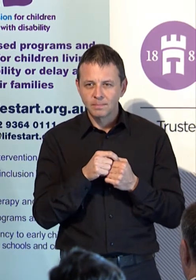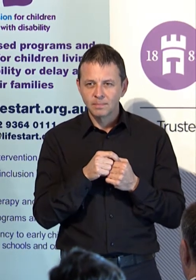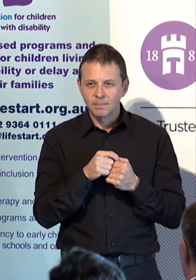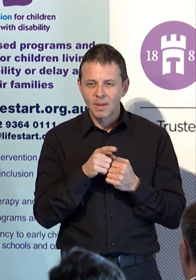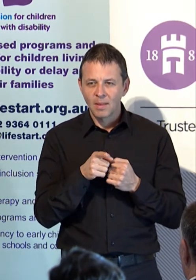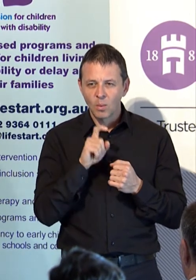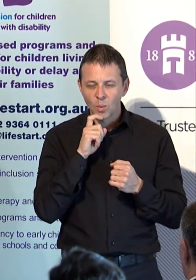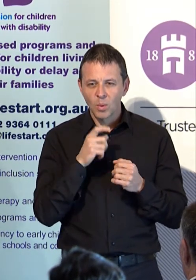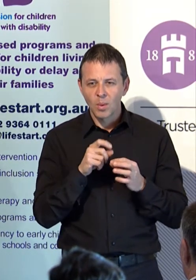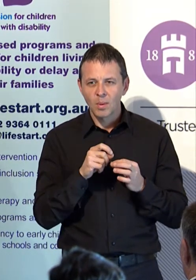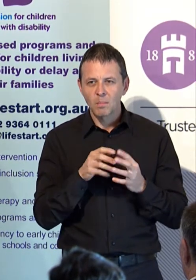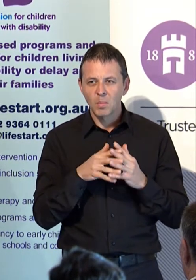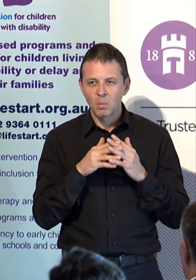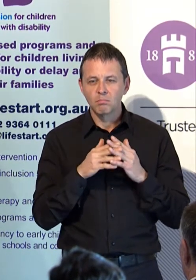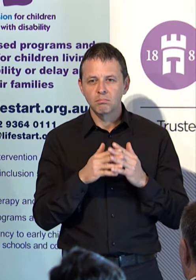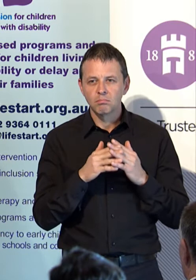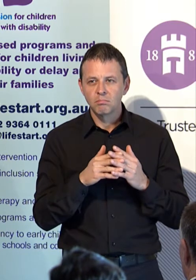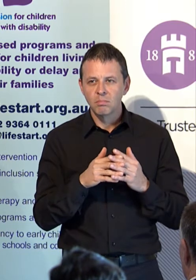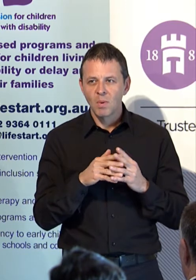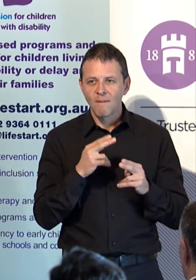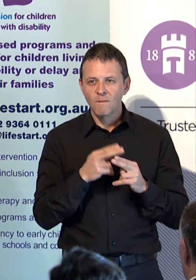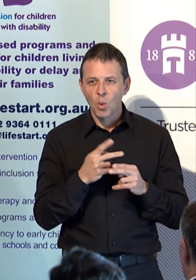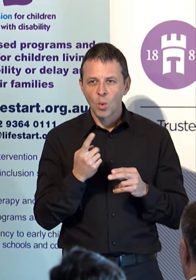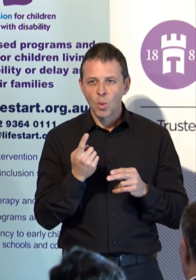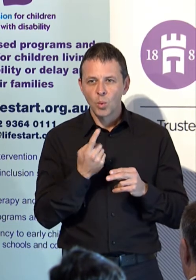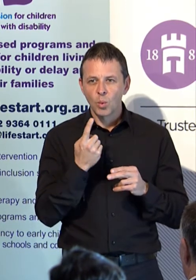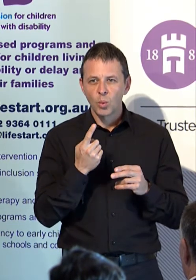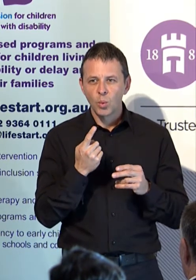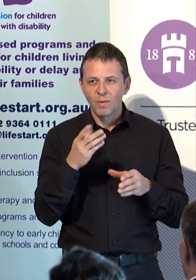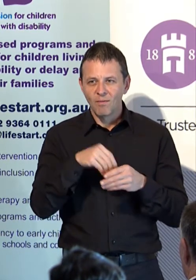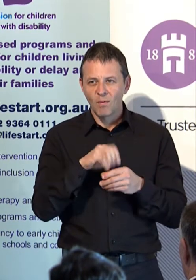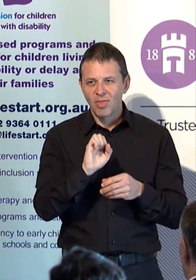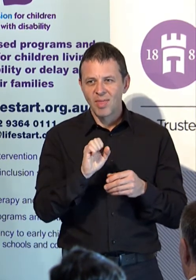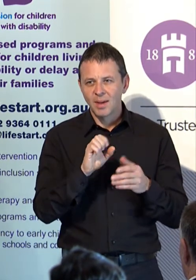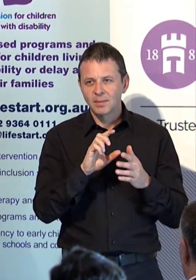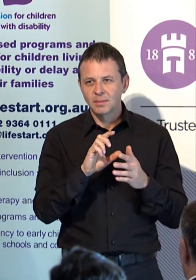going to be a treasure for all members of that community.